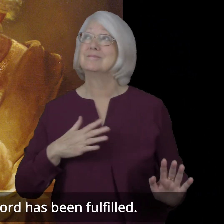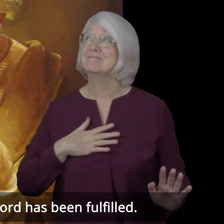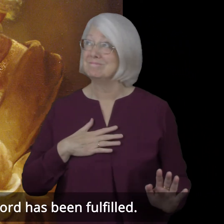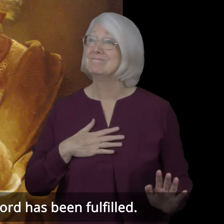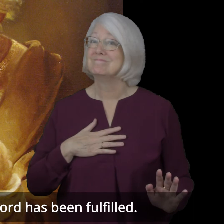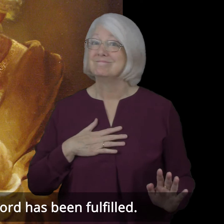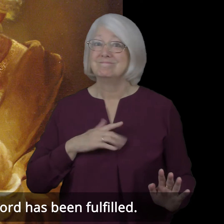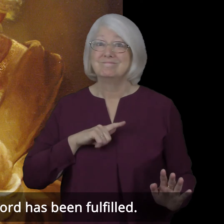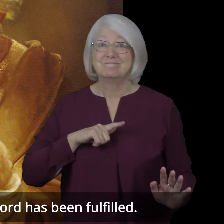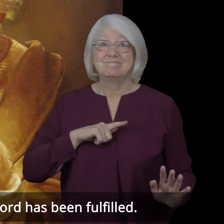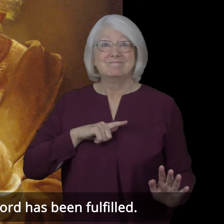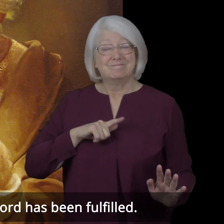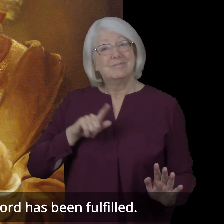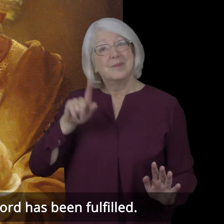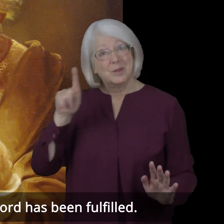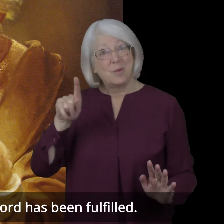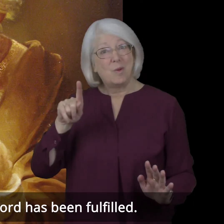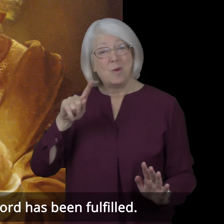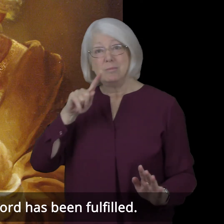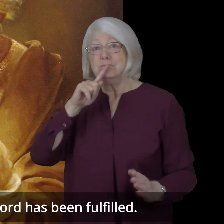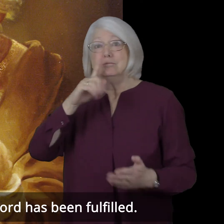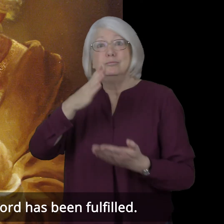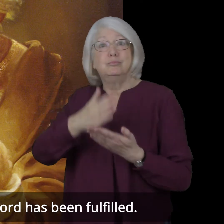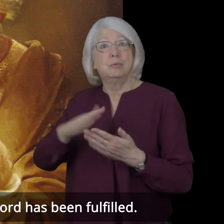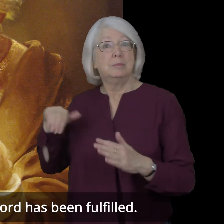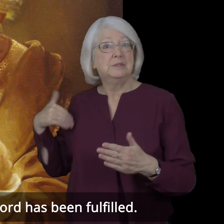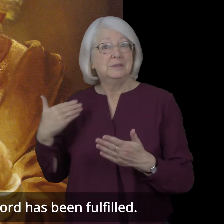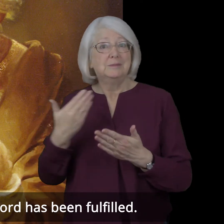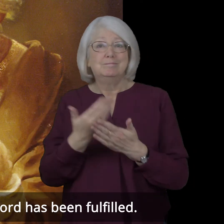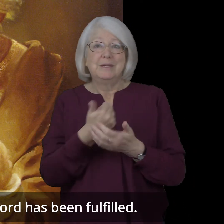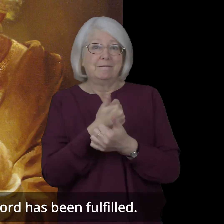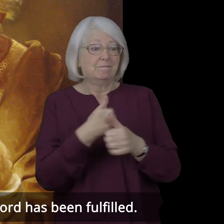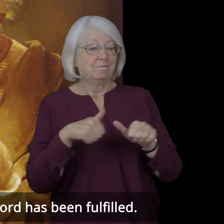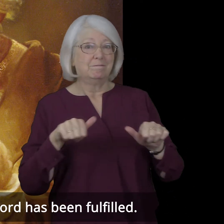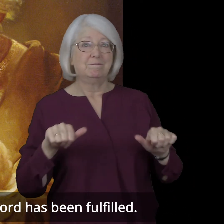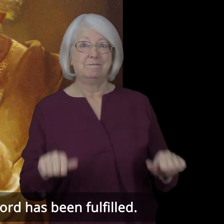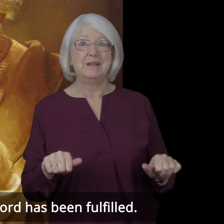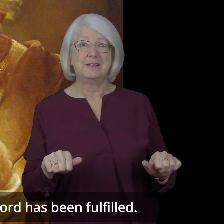your word has been fulfilled.